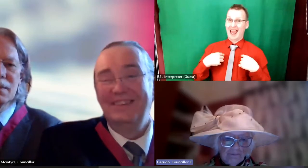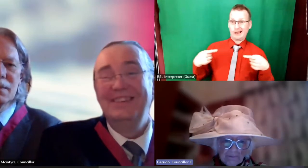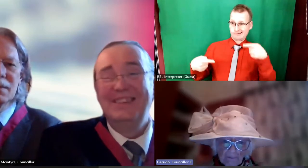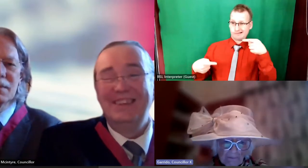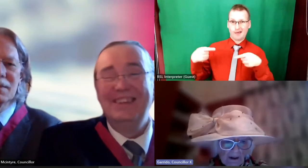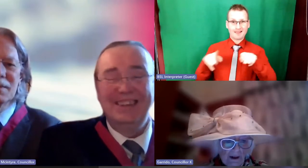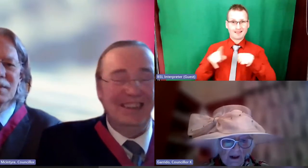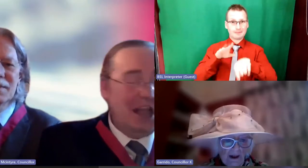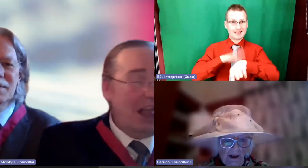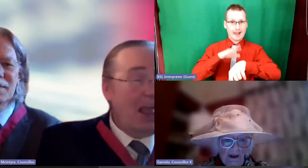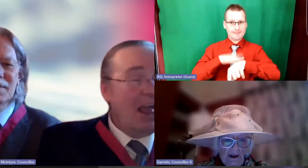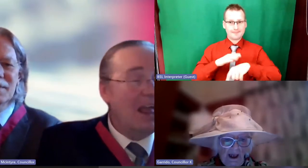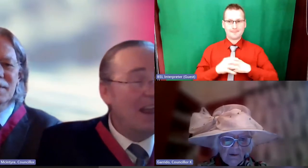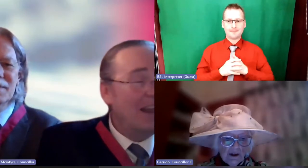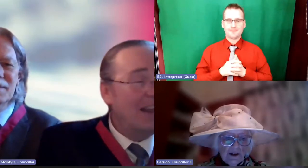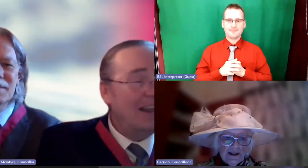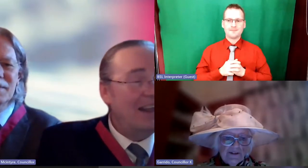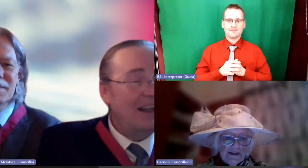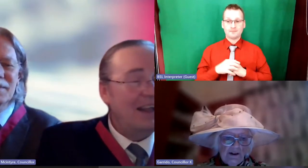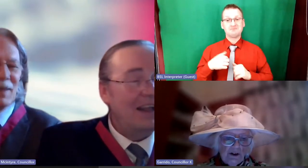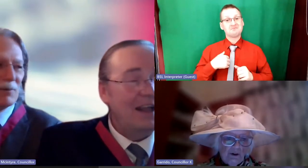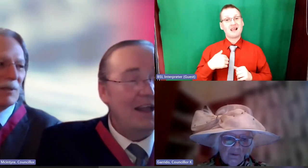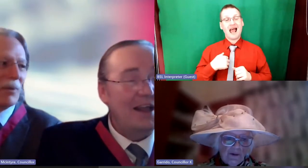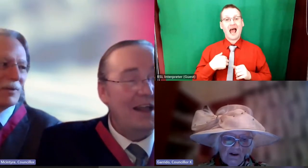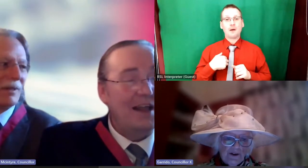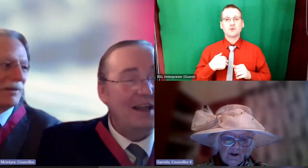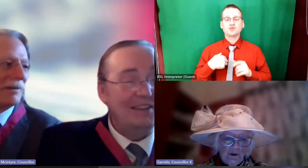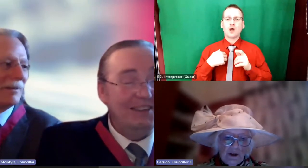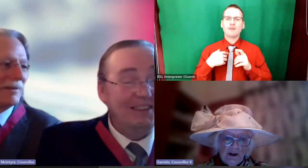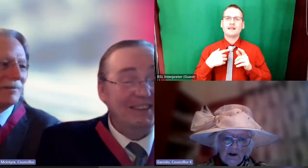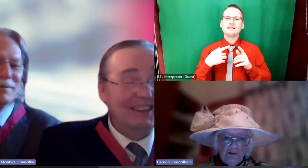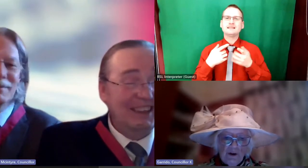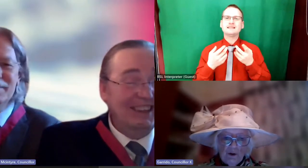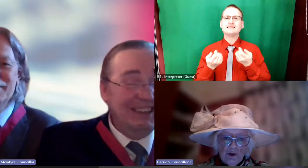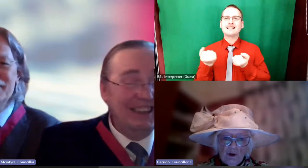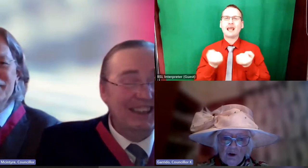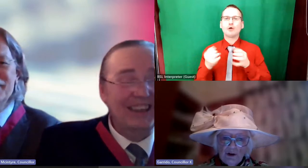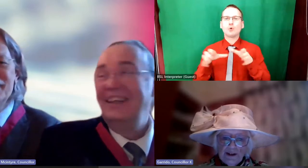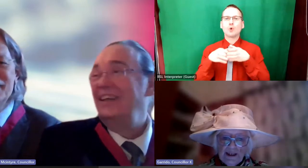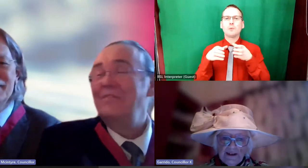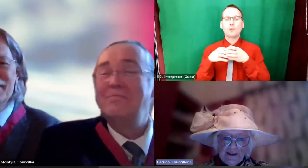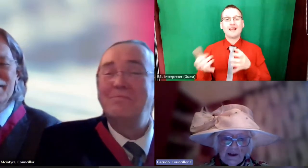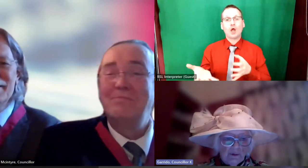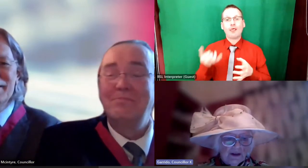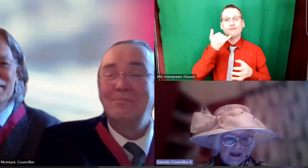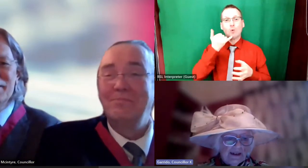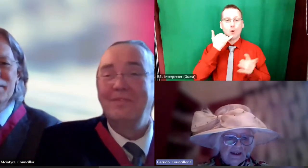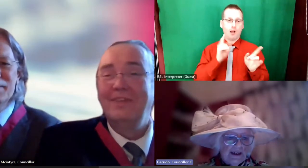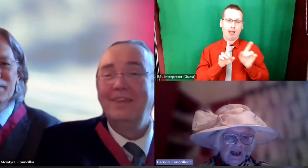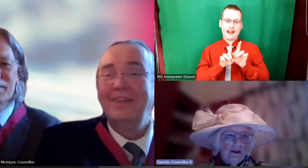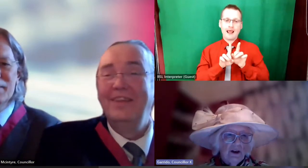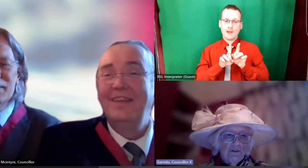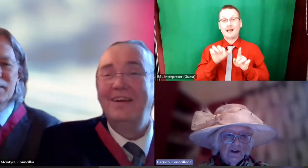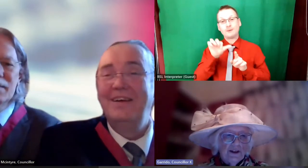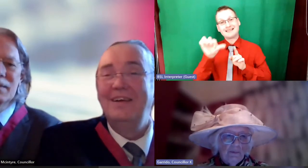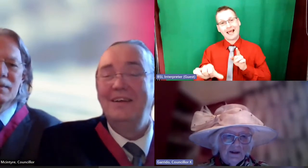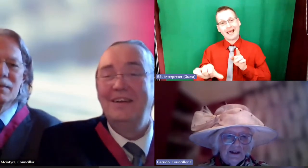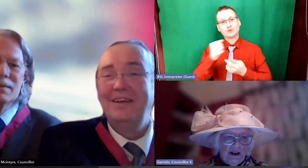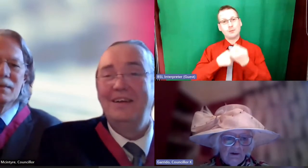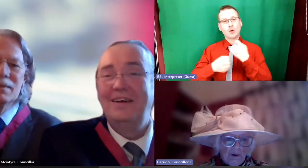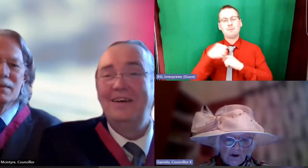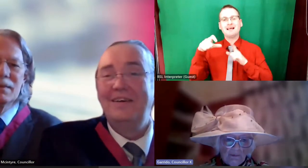time. I was on the Dell steering group the afternoon he got the phone call to say that he was next in line for